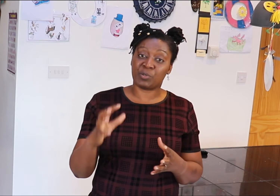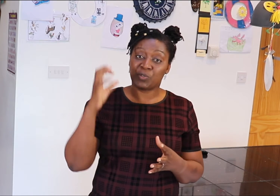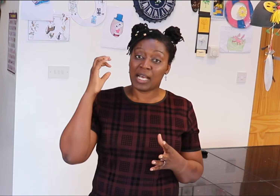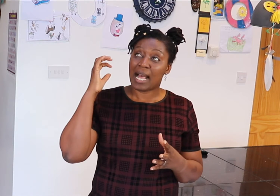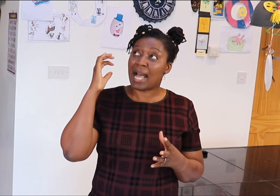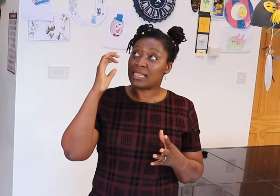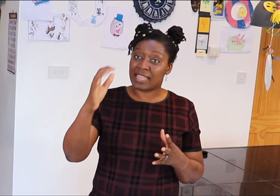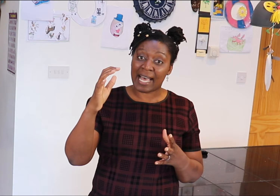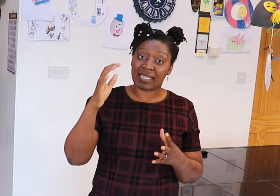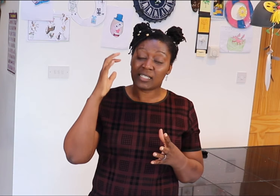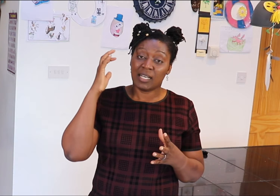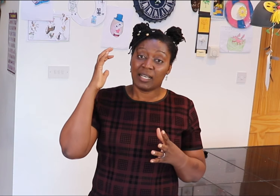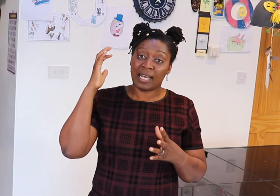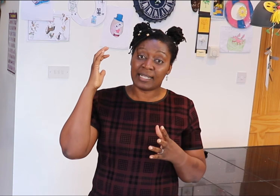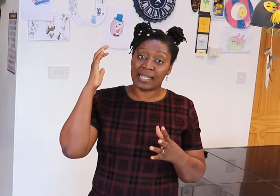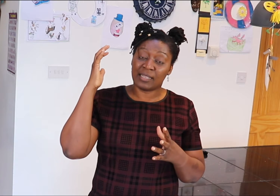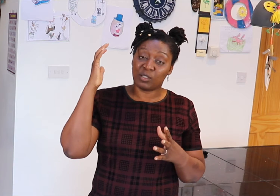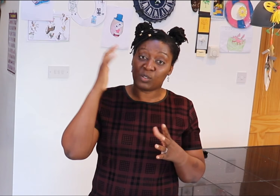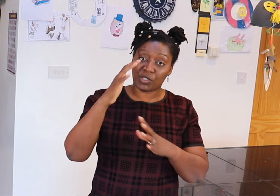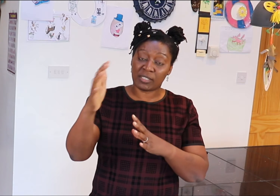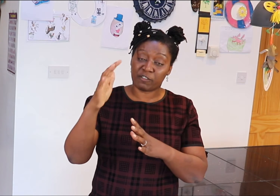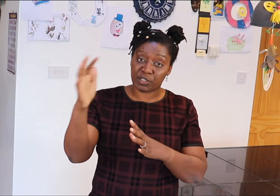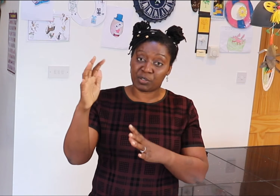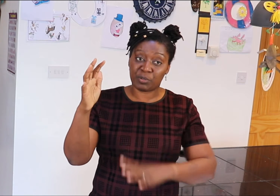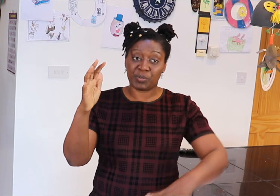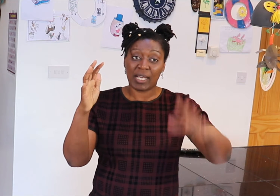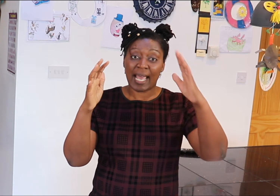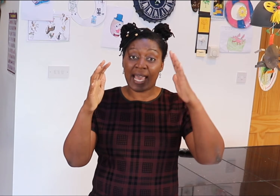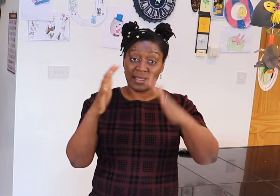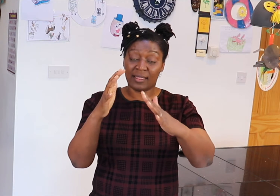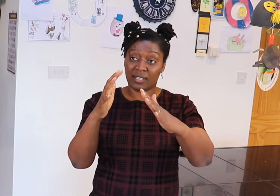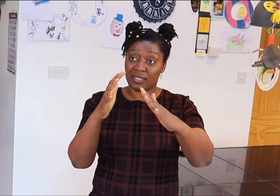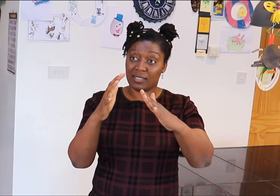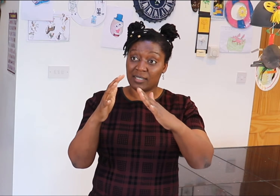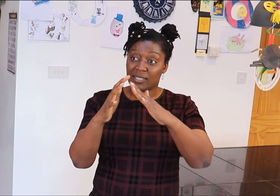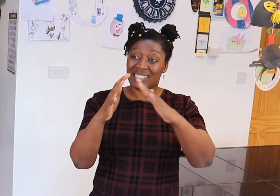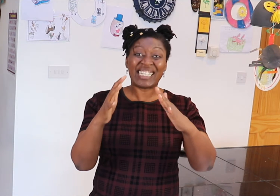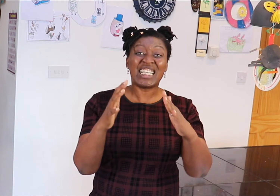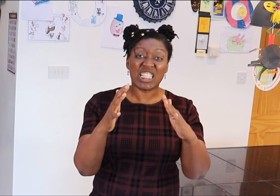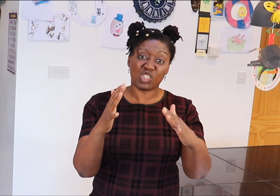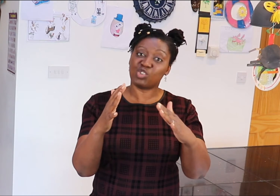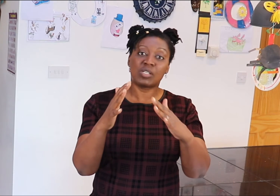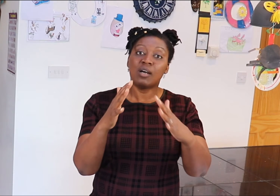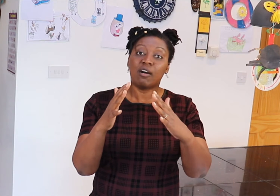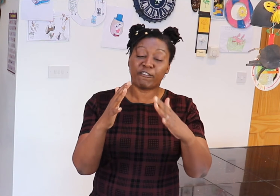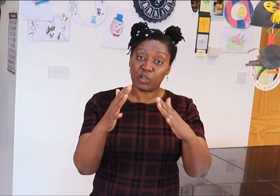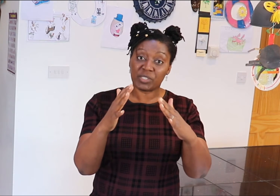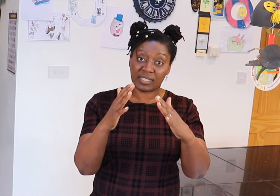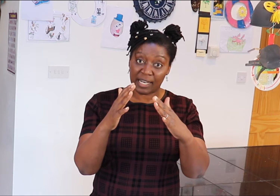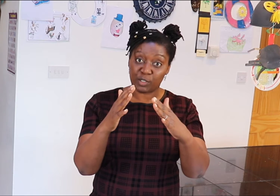crystals, and those set of crystals and the seedlings of human